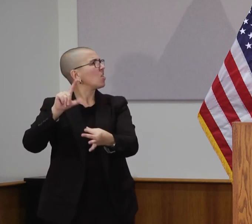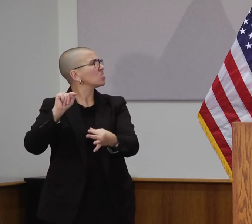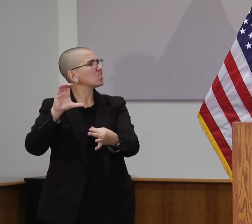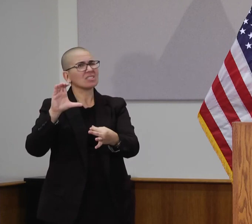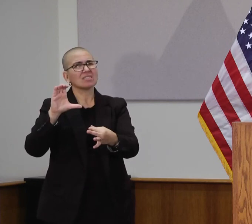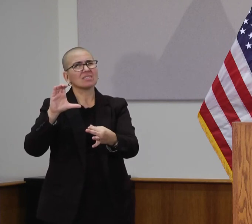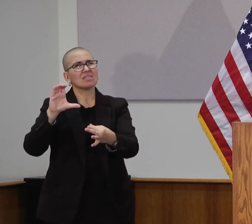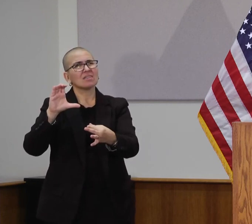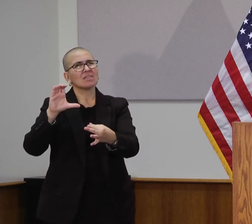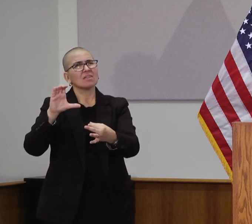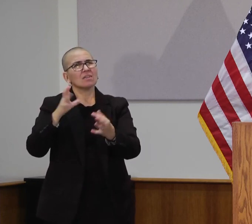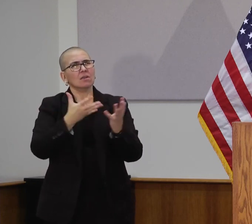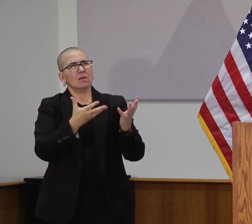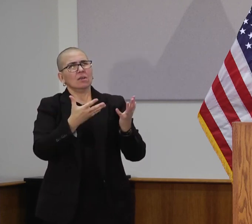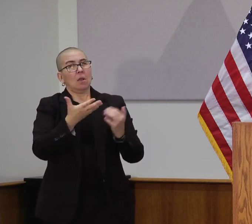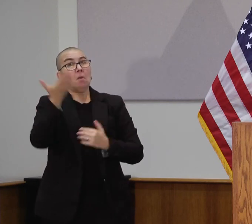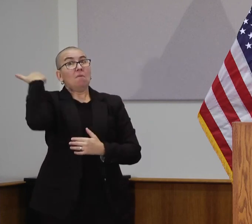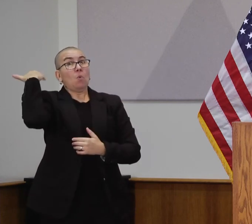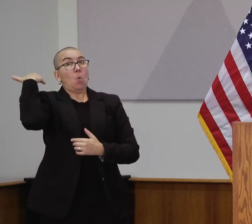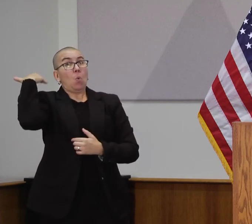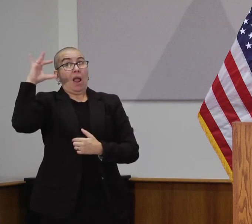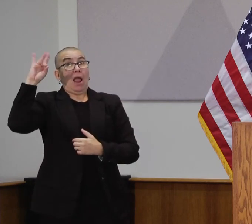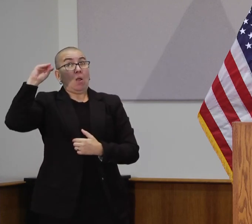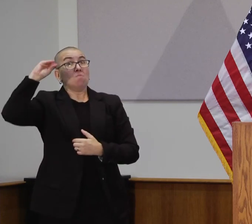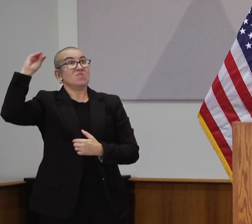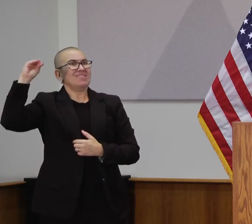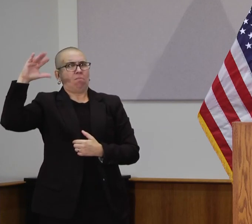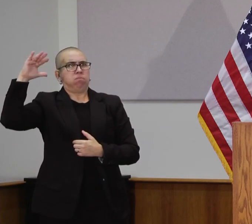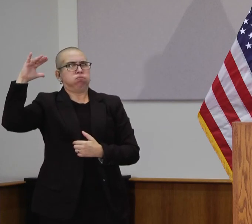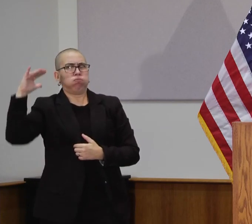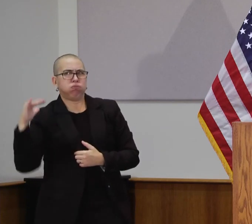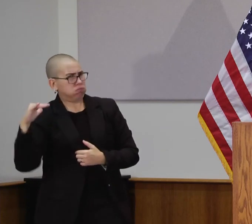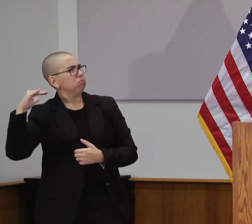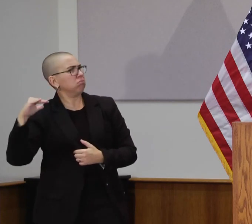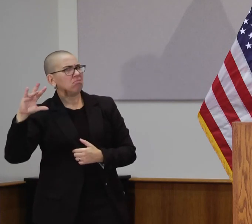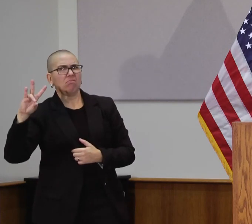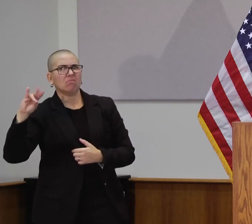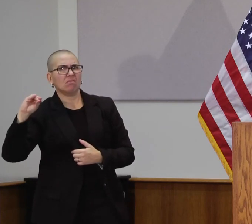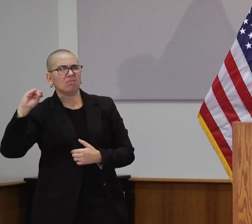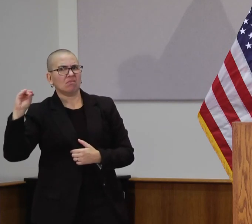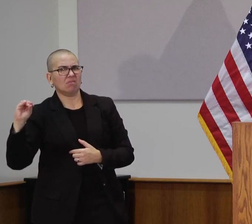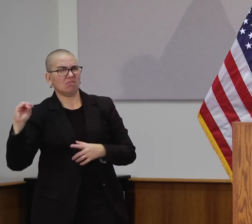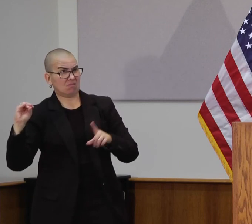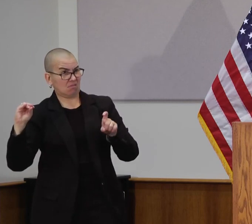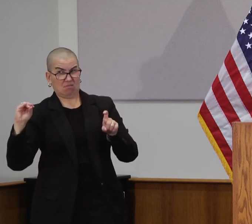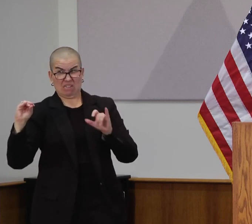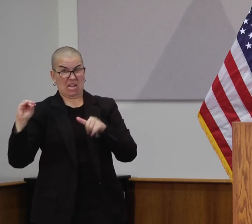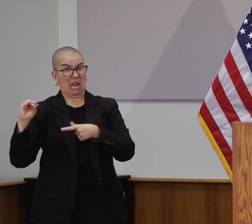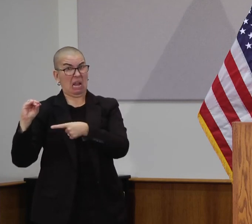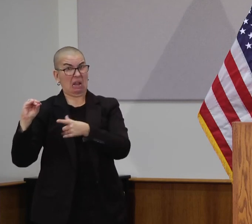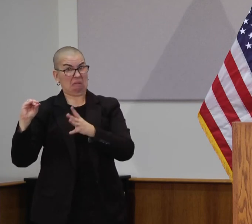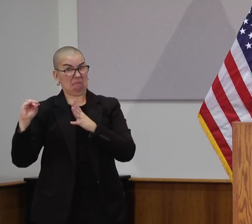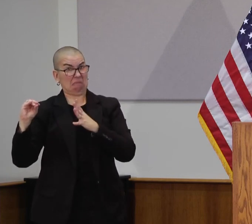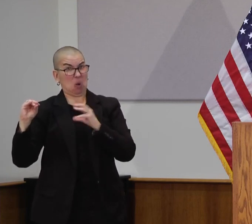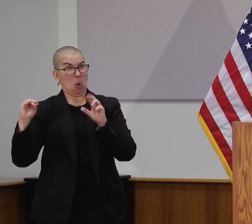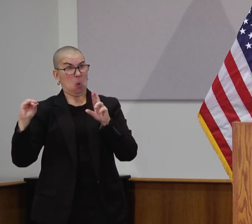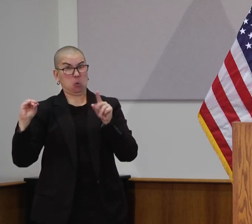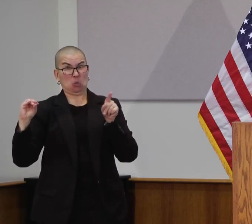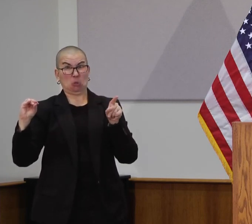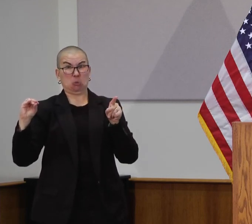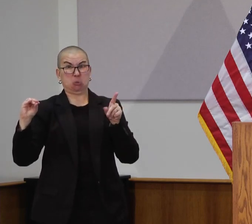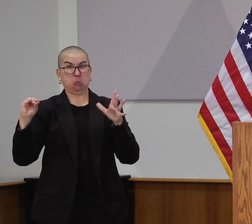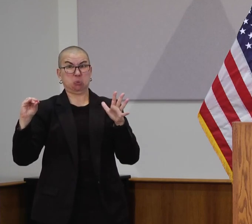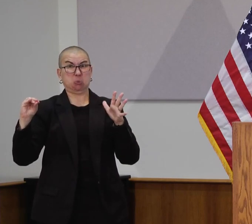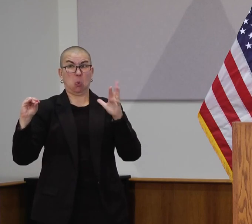but is that 10% reduction, is that enough, Commissioner Malcolm, or were you hoping for better